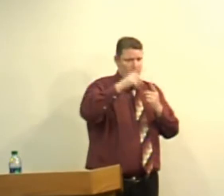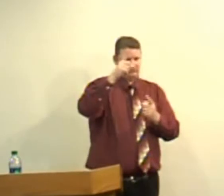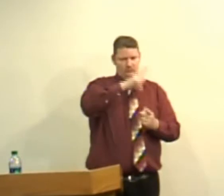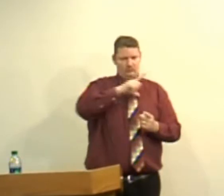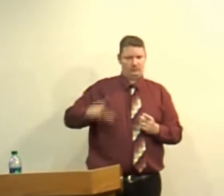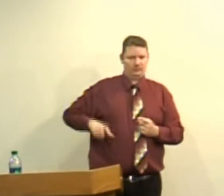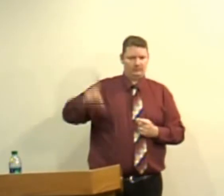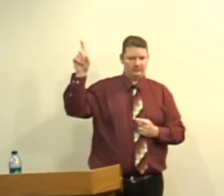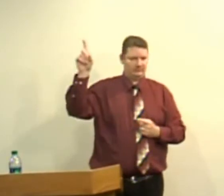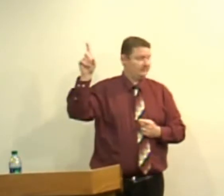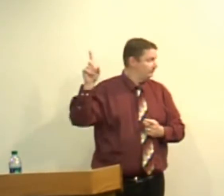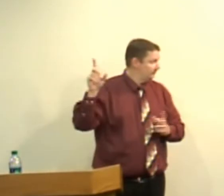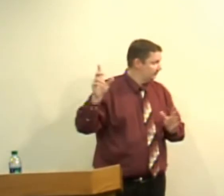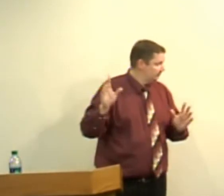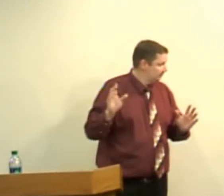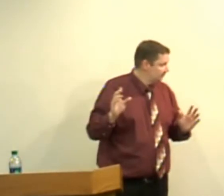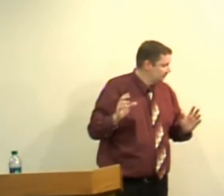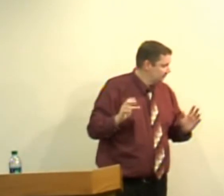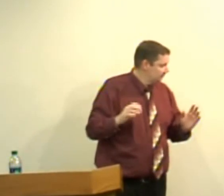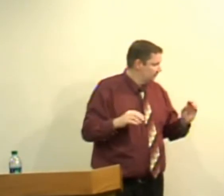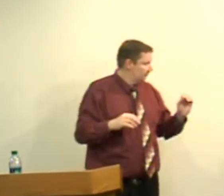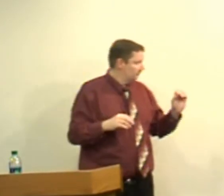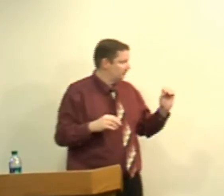the voice of the Lord, the word of the Lord.